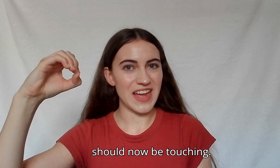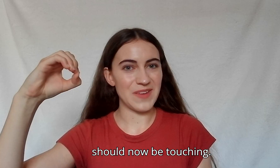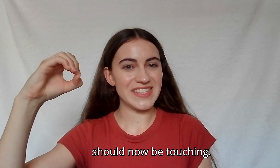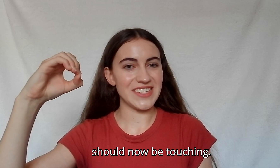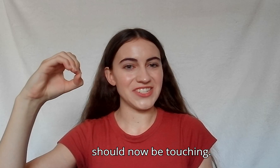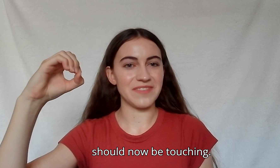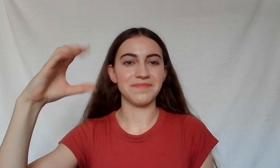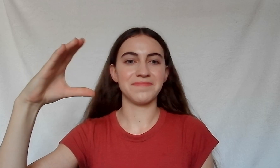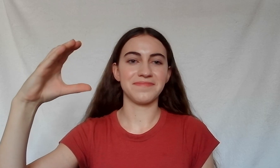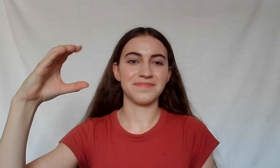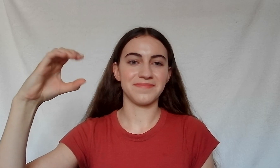be touching.